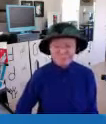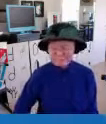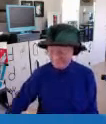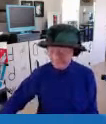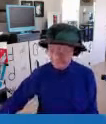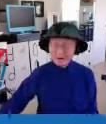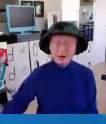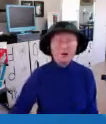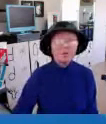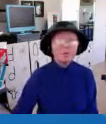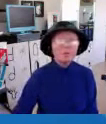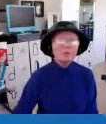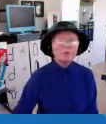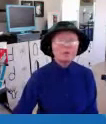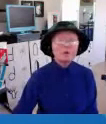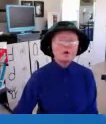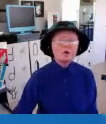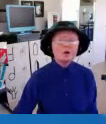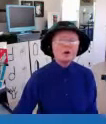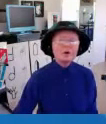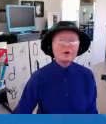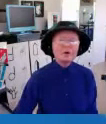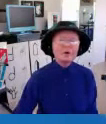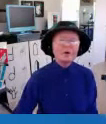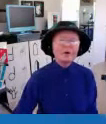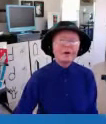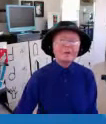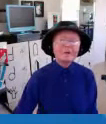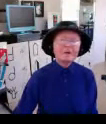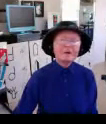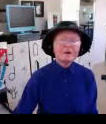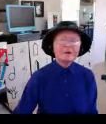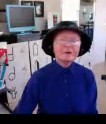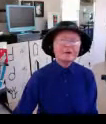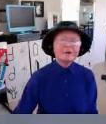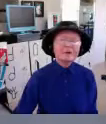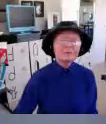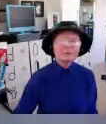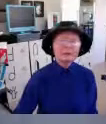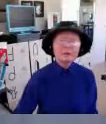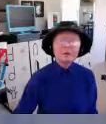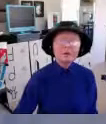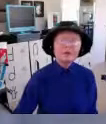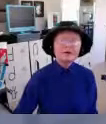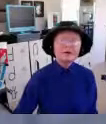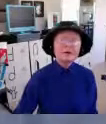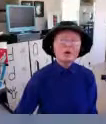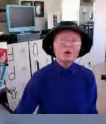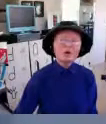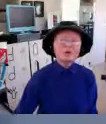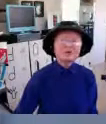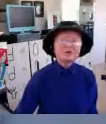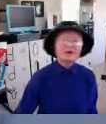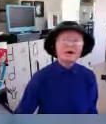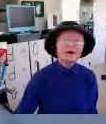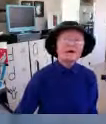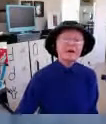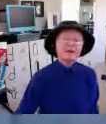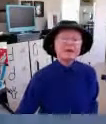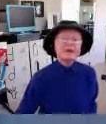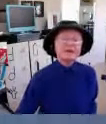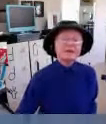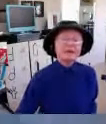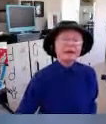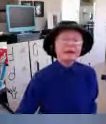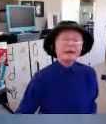And goodbye. Let me see. I'll turn off my screen share and say goodbye. Okay.